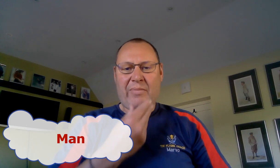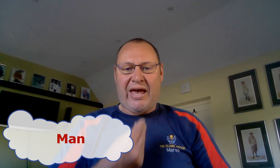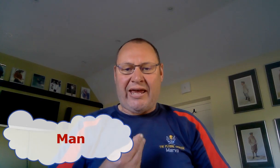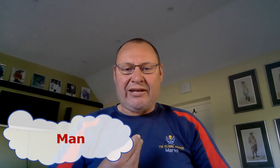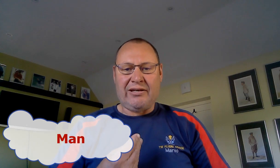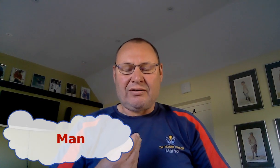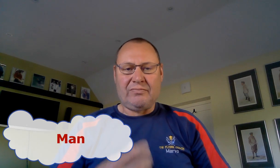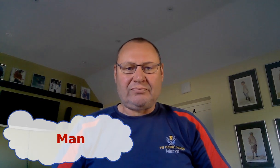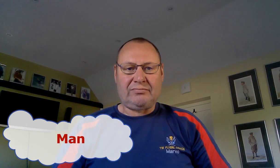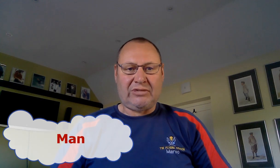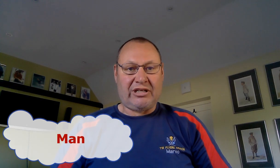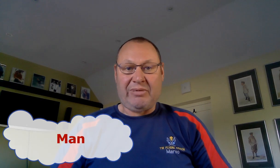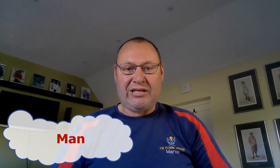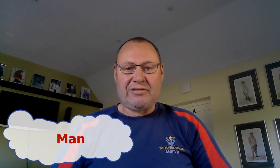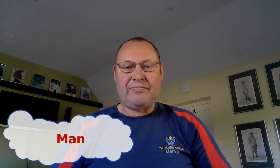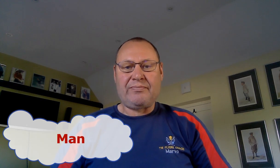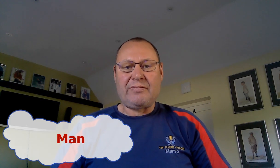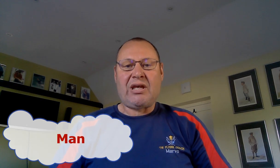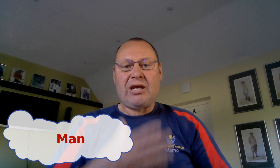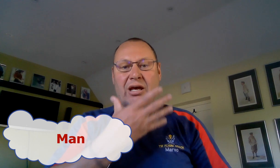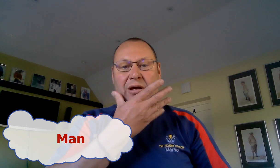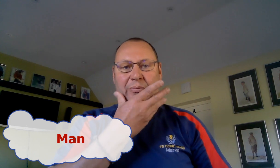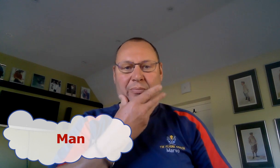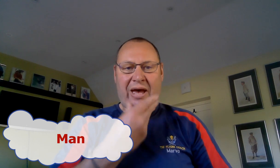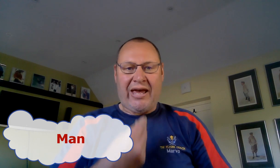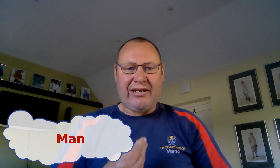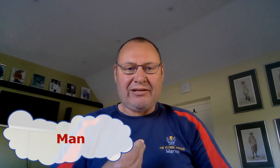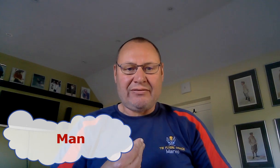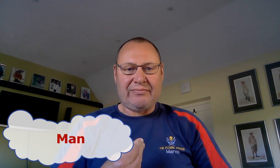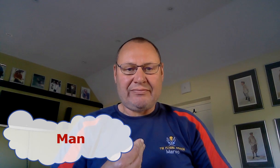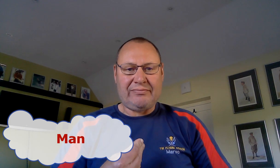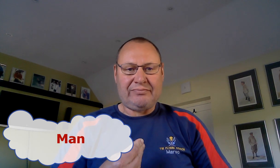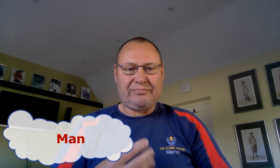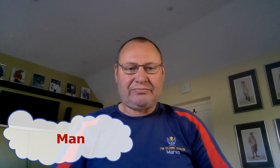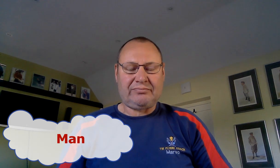Man. Like a beard. Man.